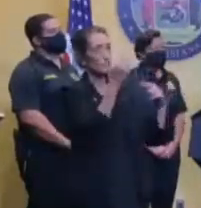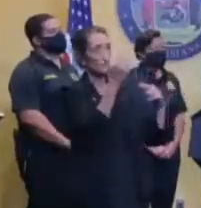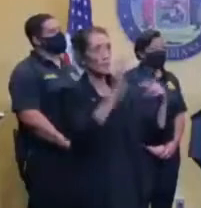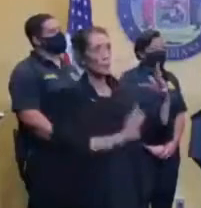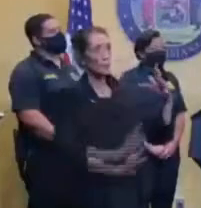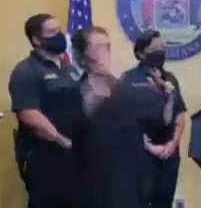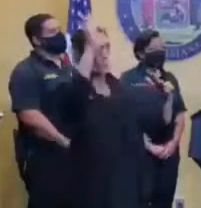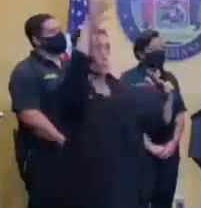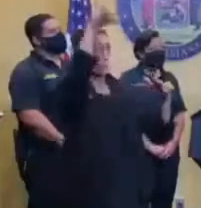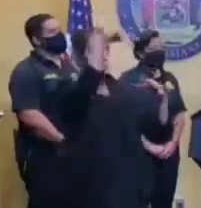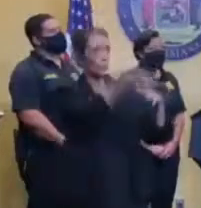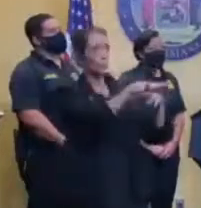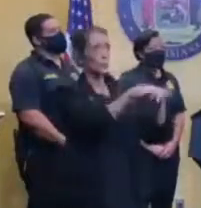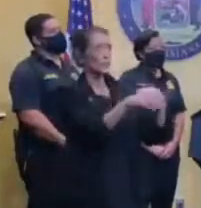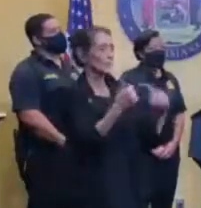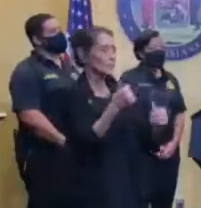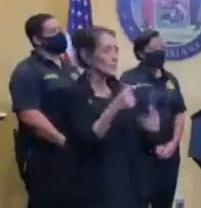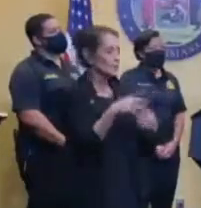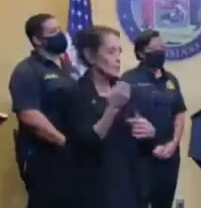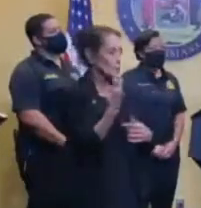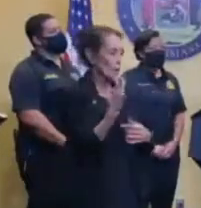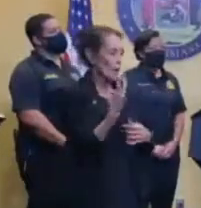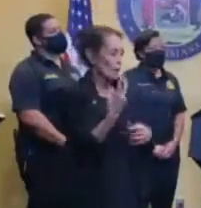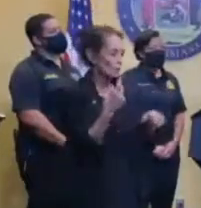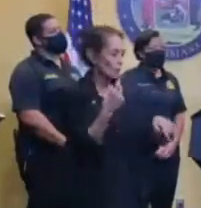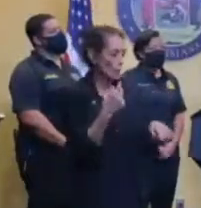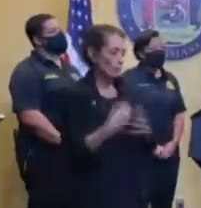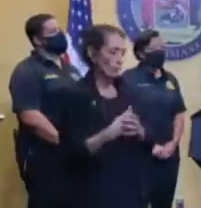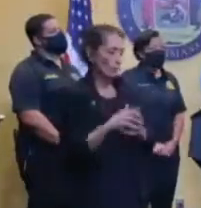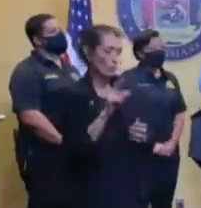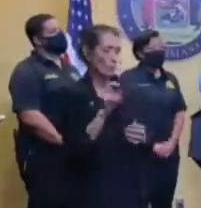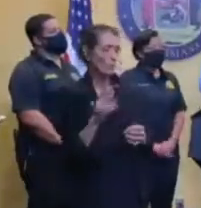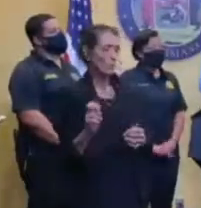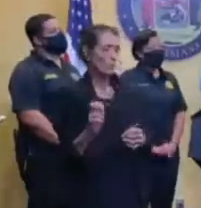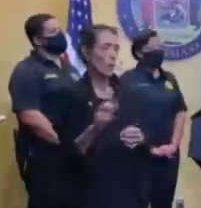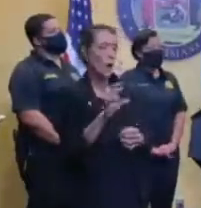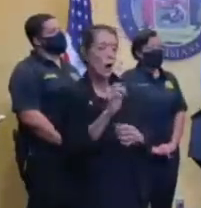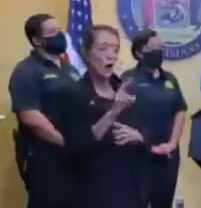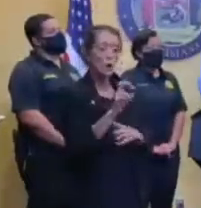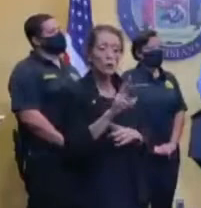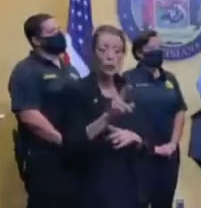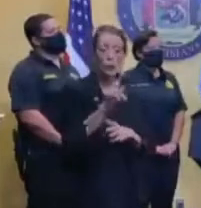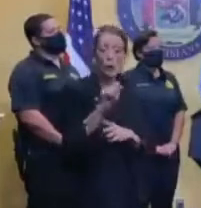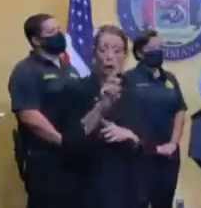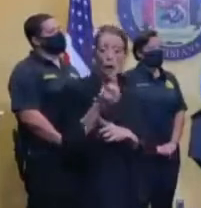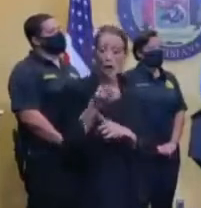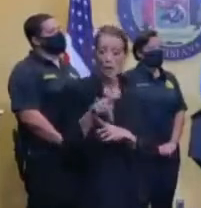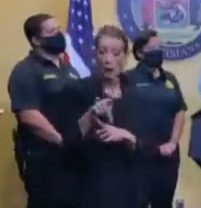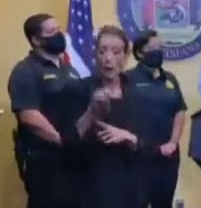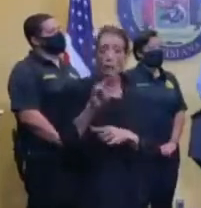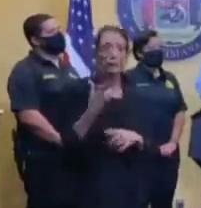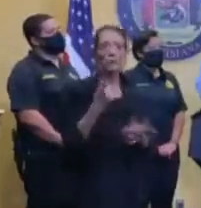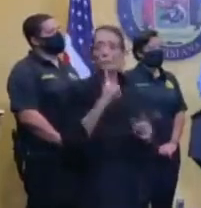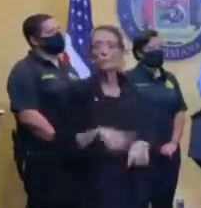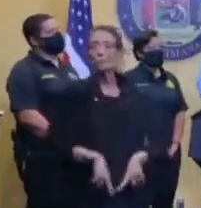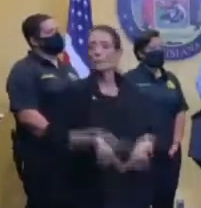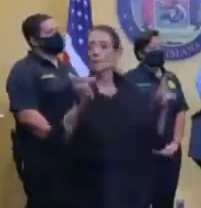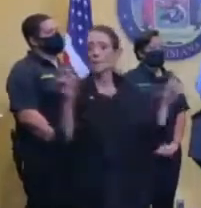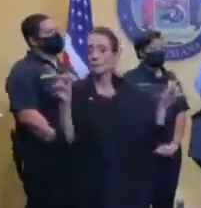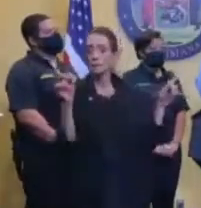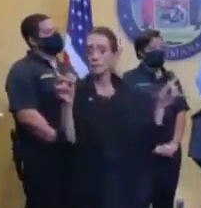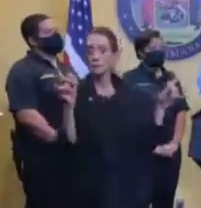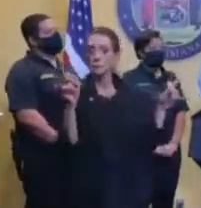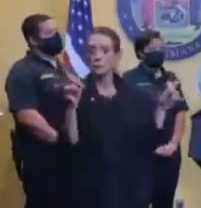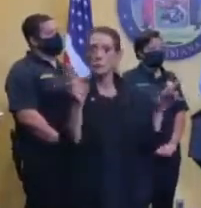coastal levees, 10 to 12 foot levees down there. Overtopping is an incredibly different thing than a